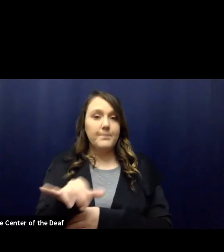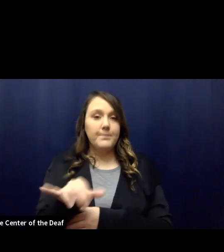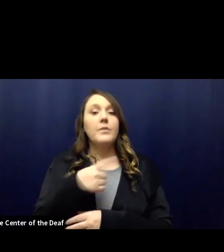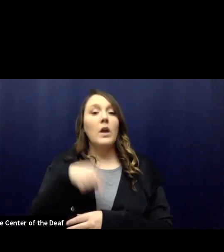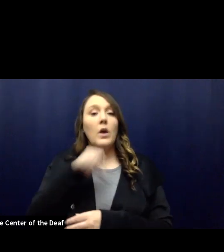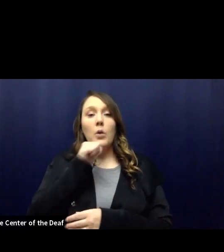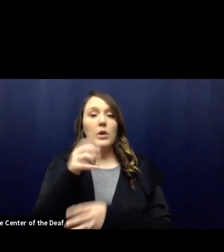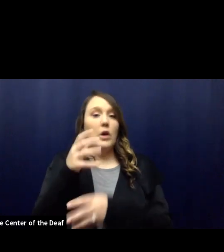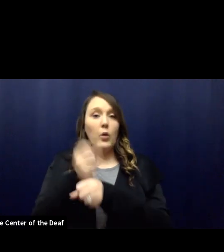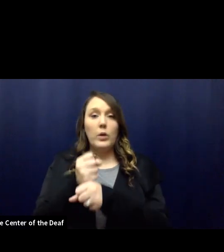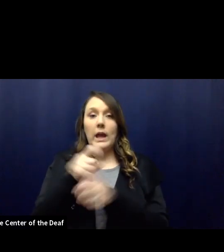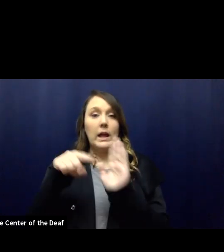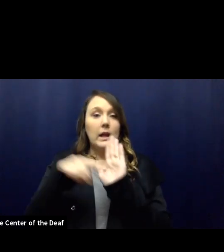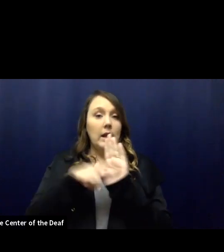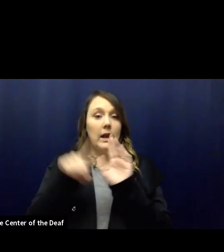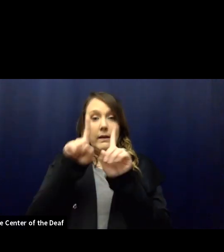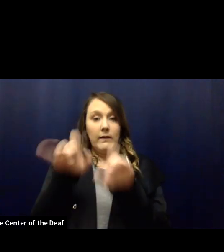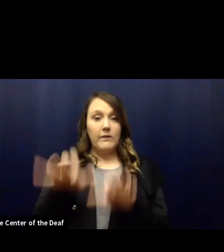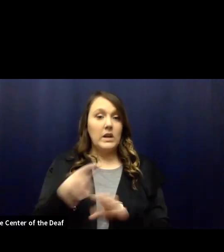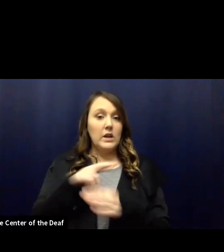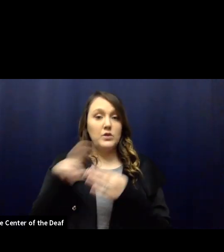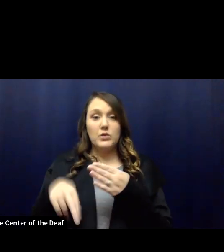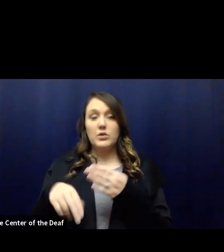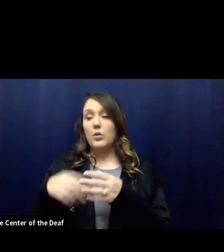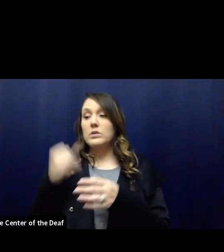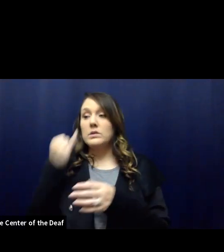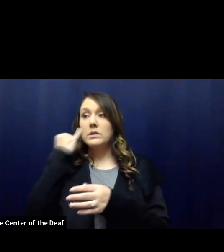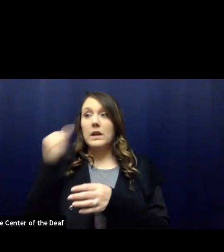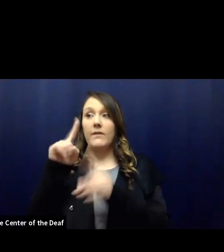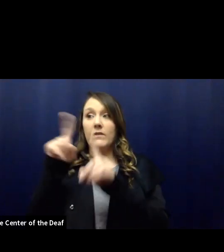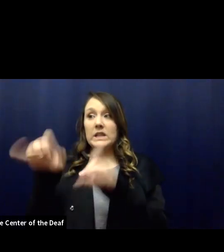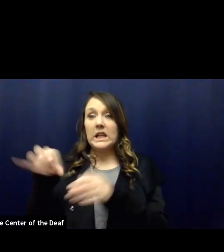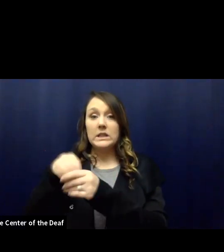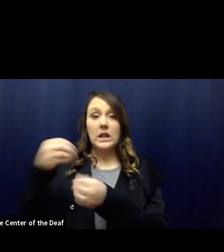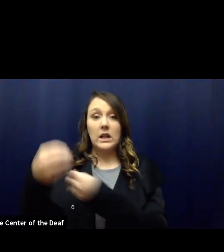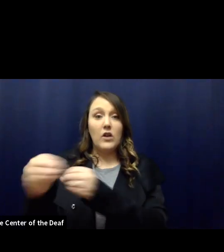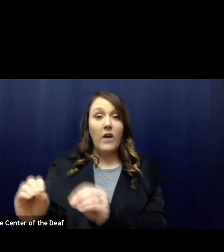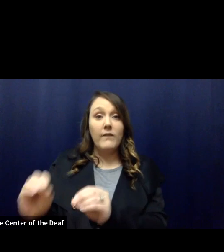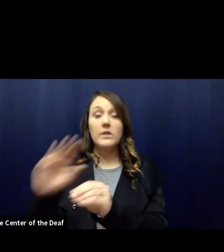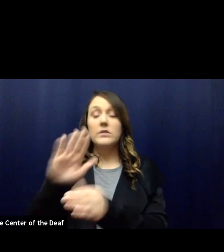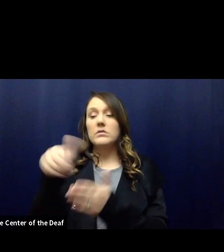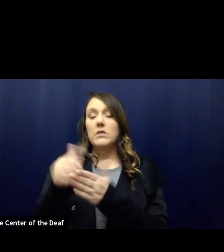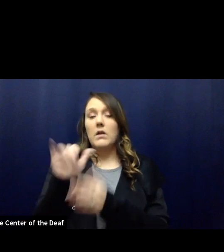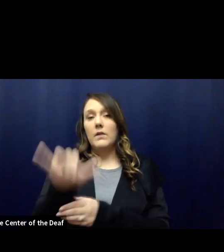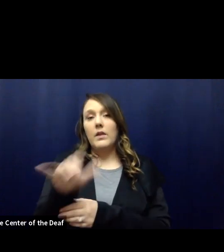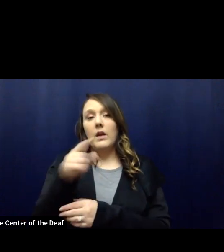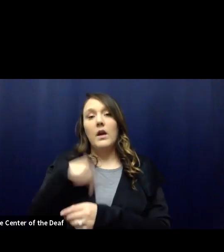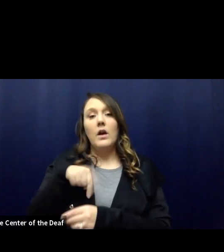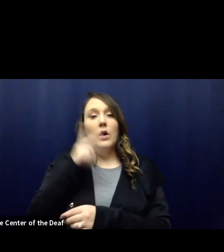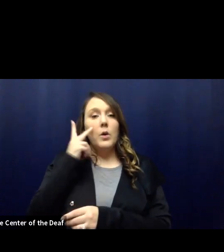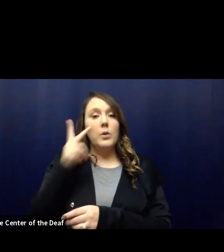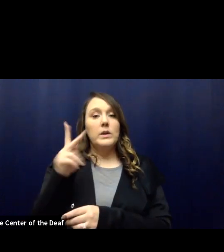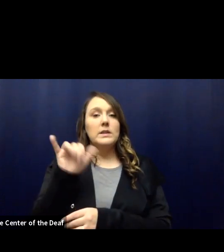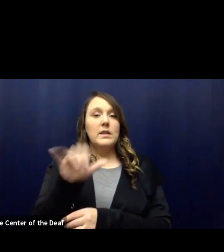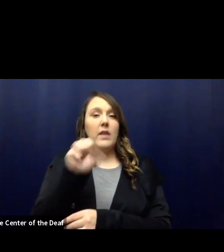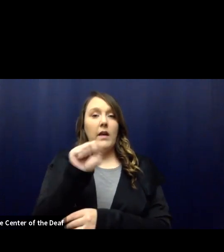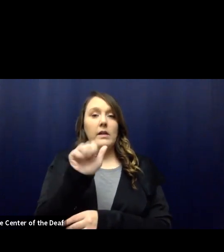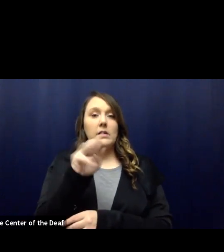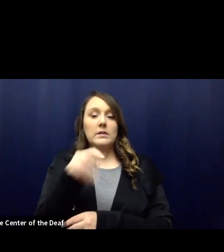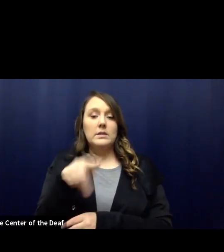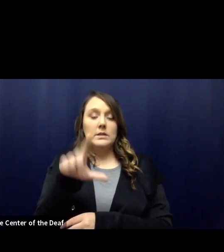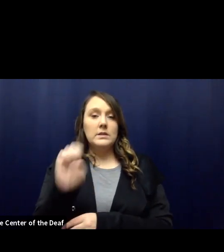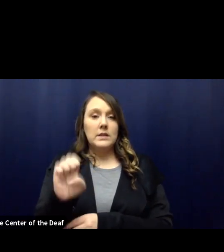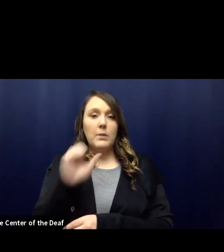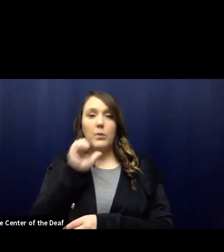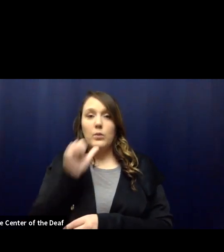the negative test results for people that are tested in office. All of those things, we see that as a sample. So we just don't have a